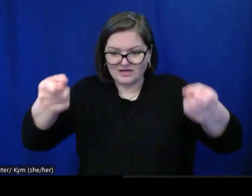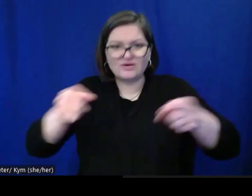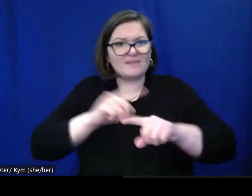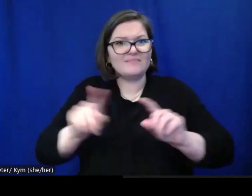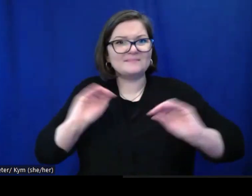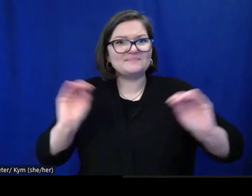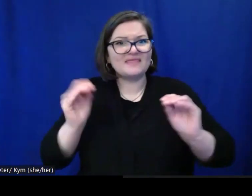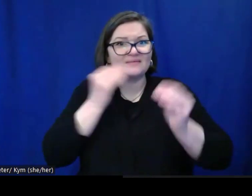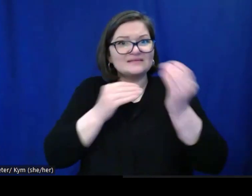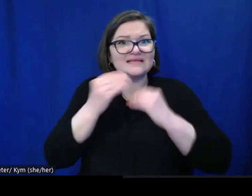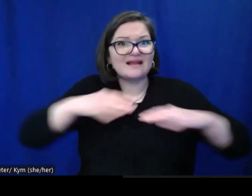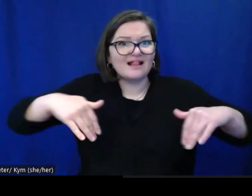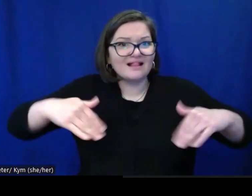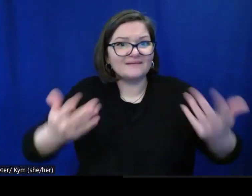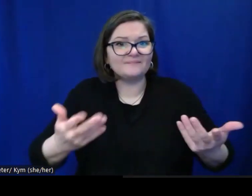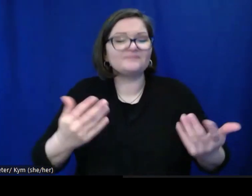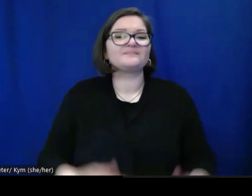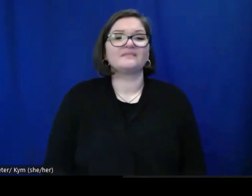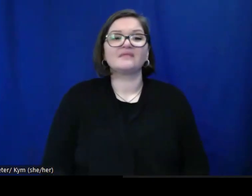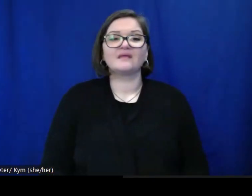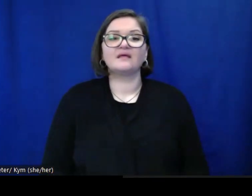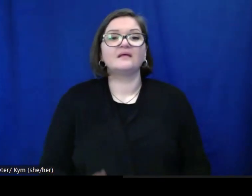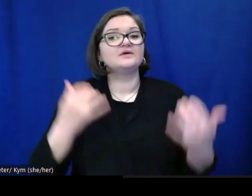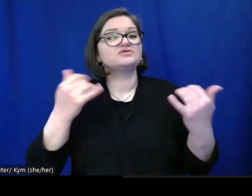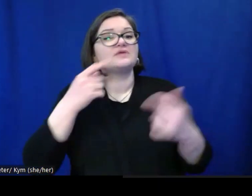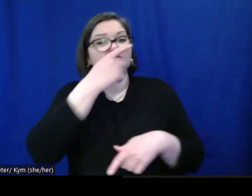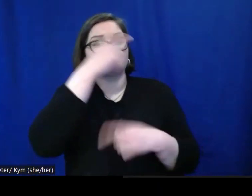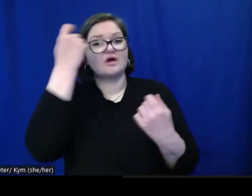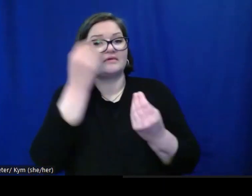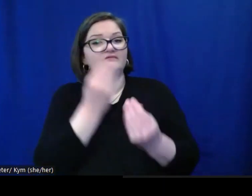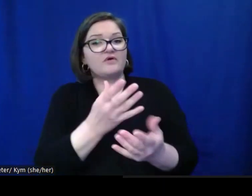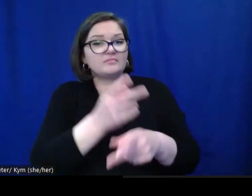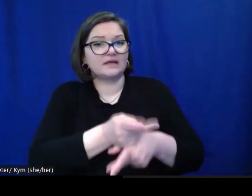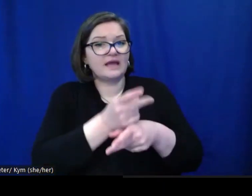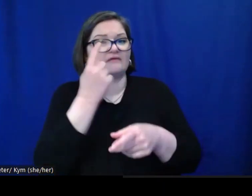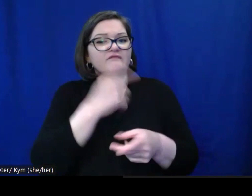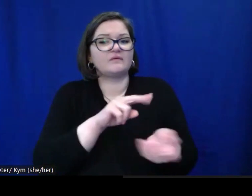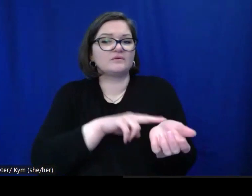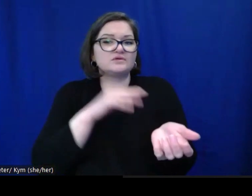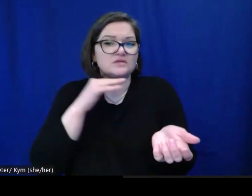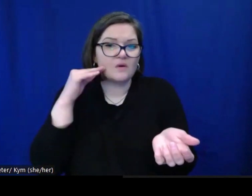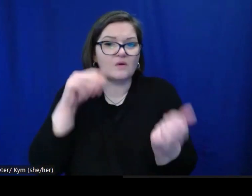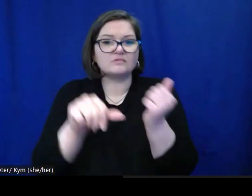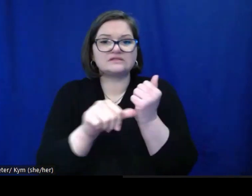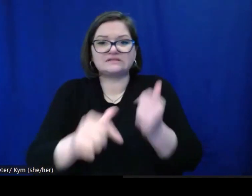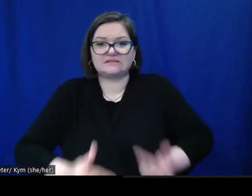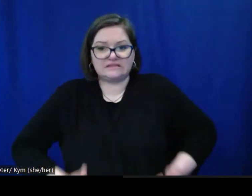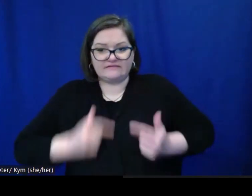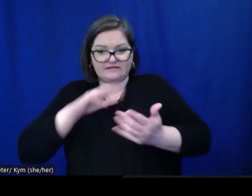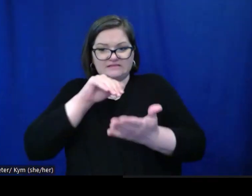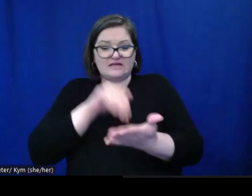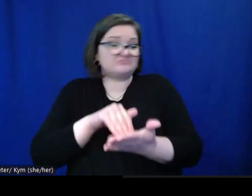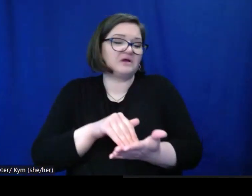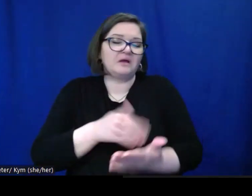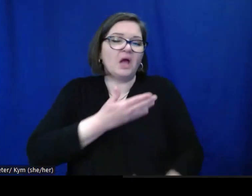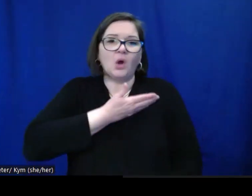When we talk about trauma-informed care in a nursing home or an assisted living, it doesn't